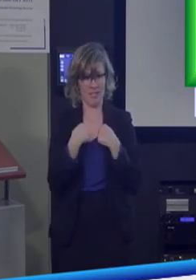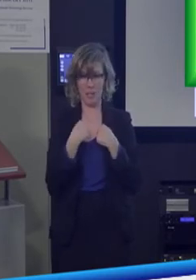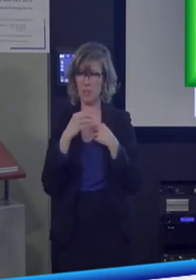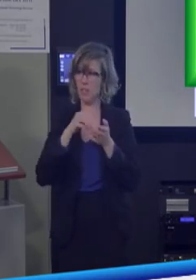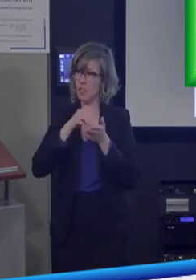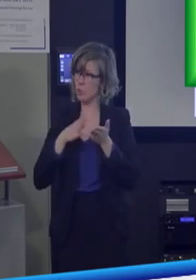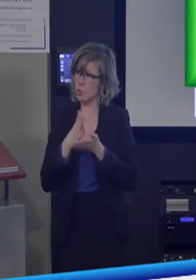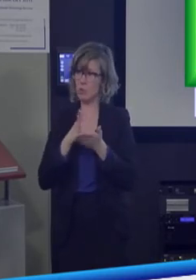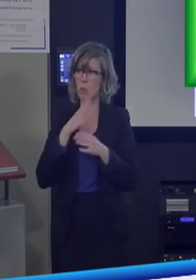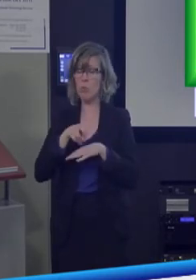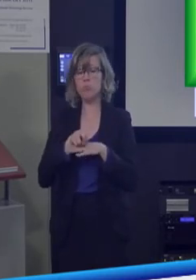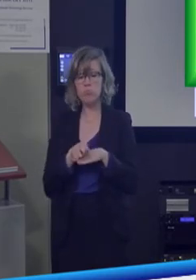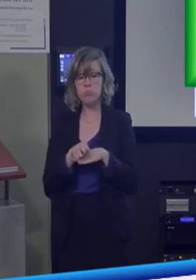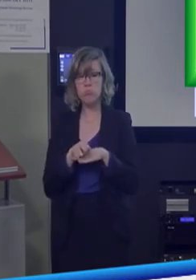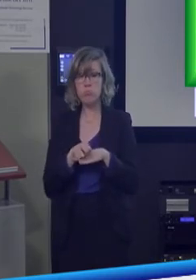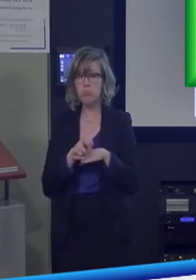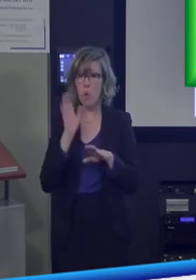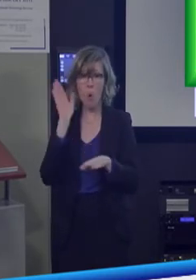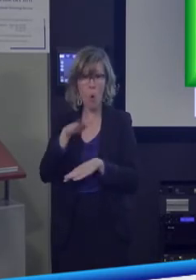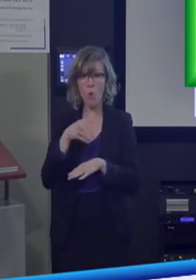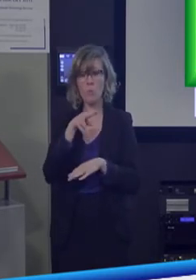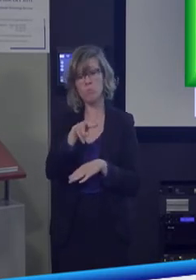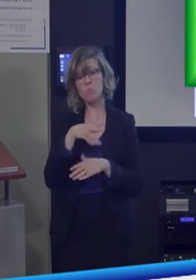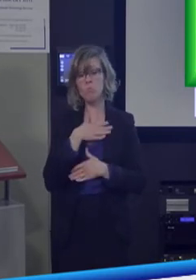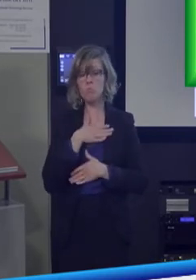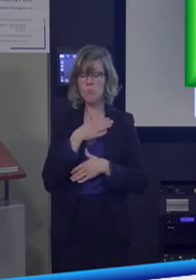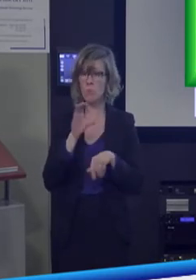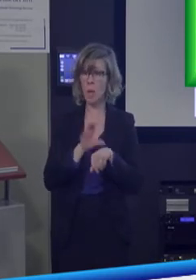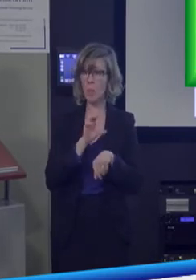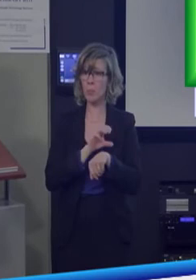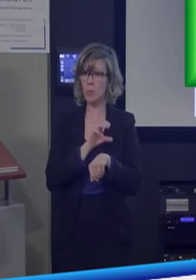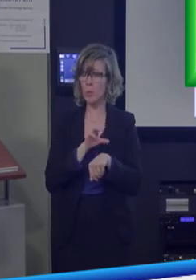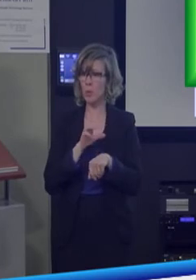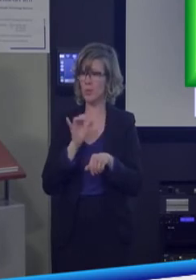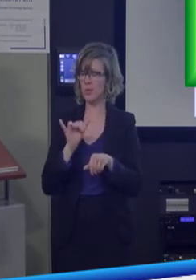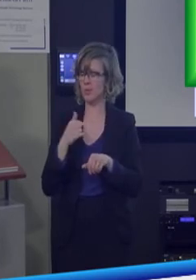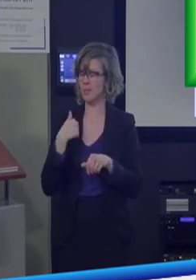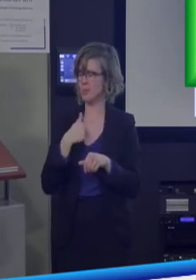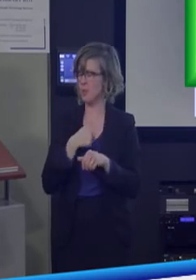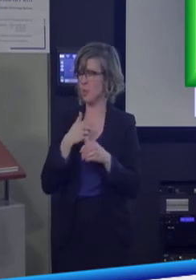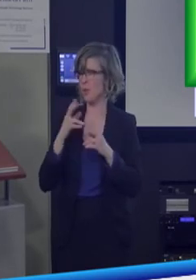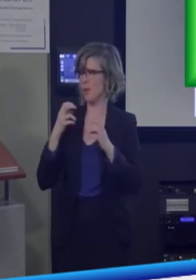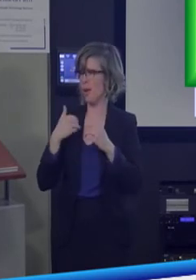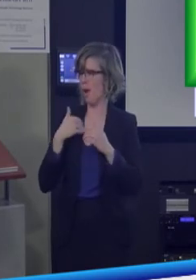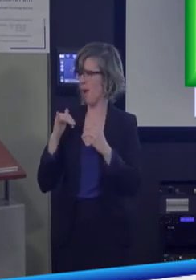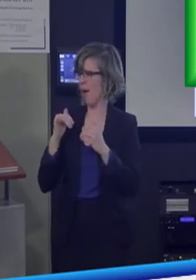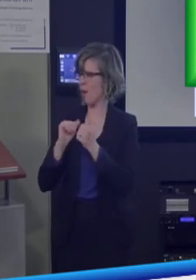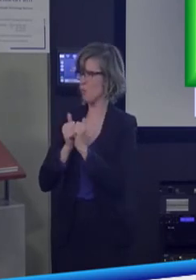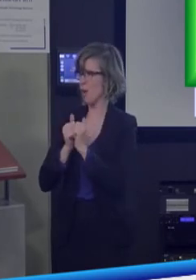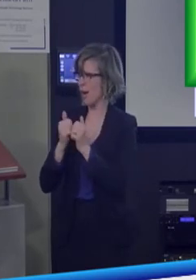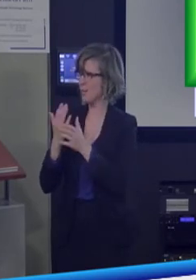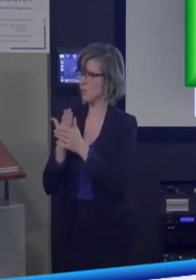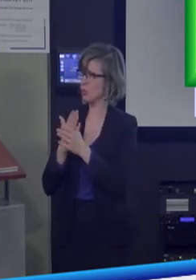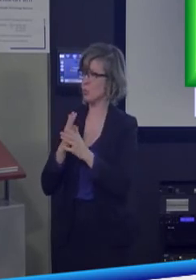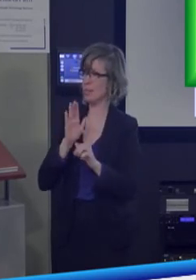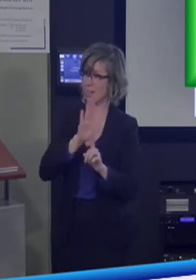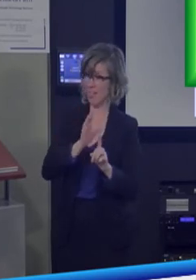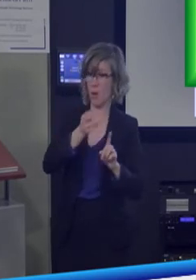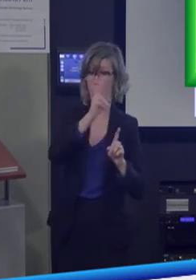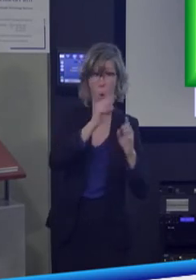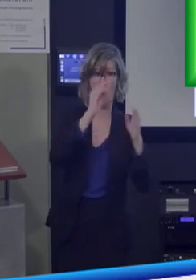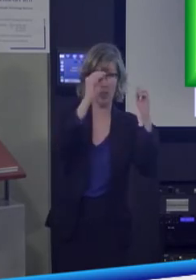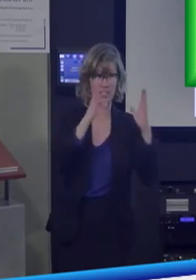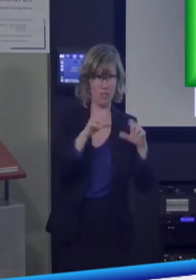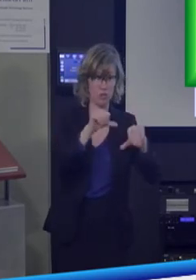taught entirely by a computer. So we had kind of a horse race between their teacher, their science teacher, who taught